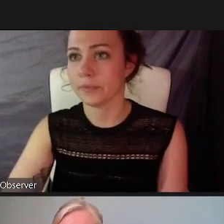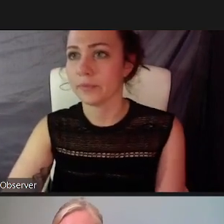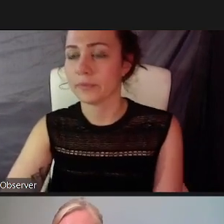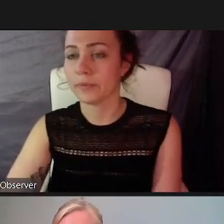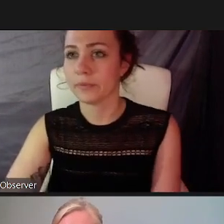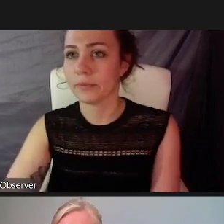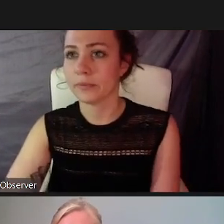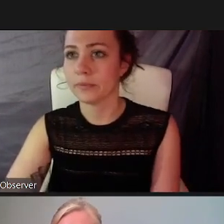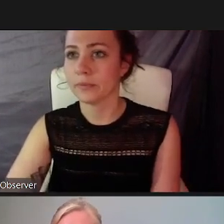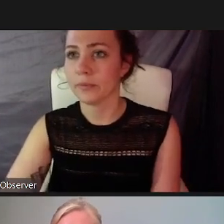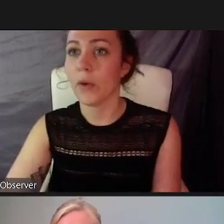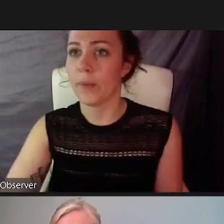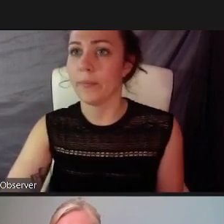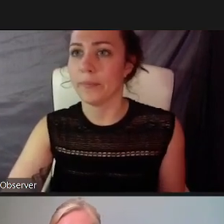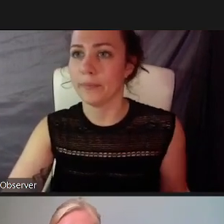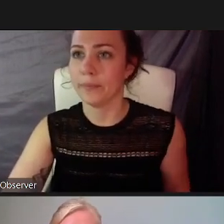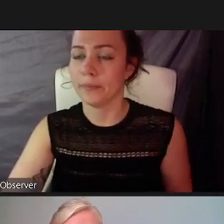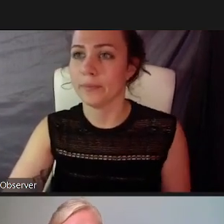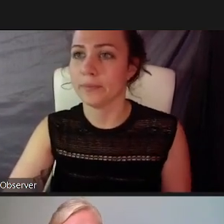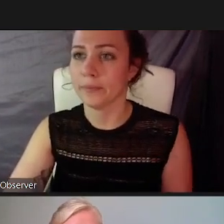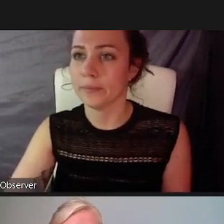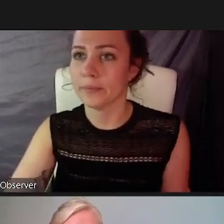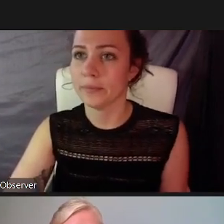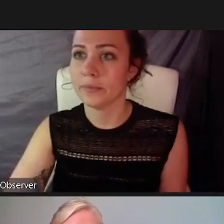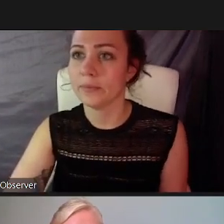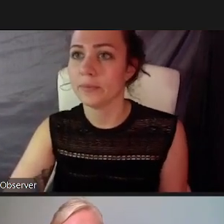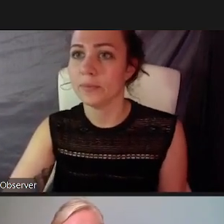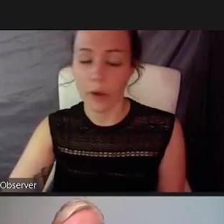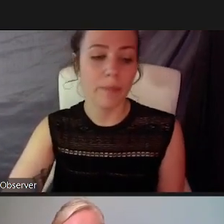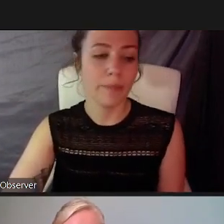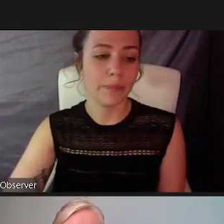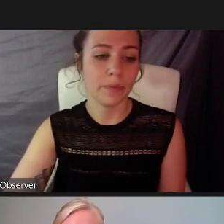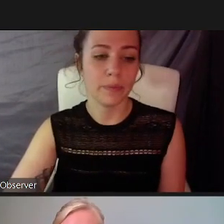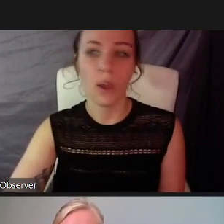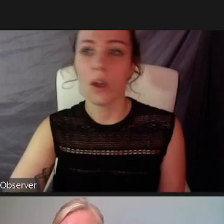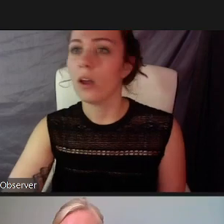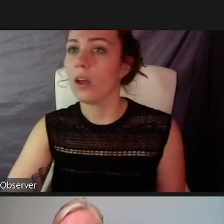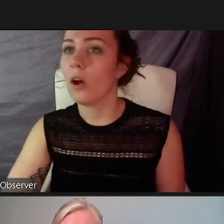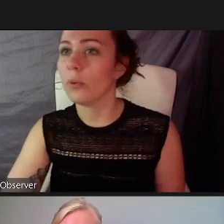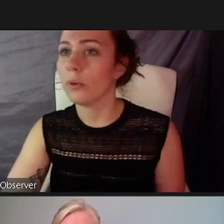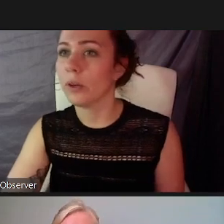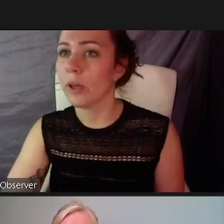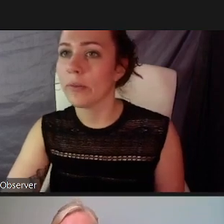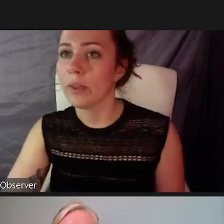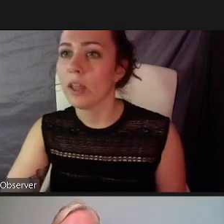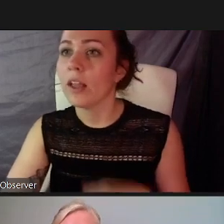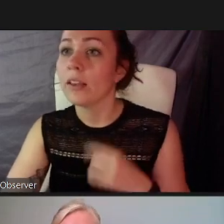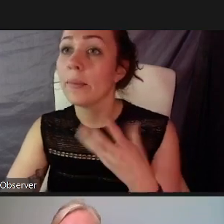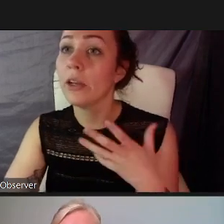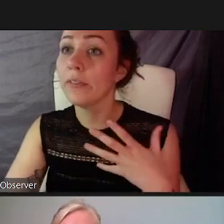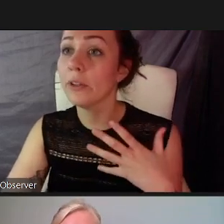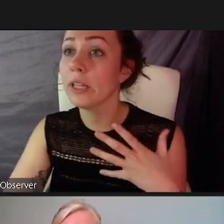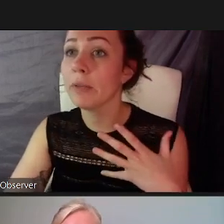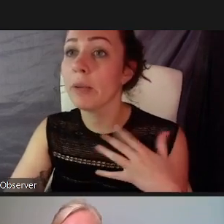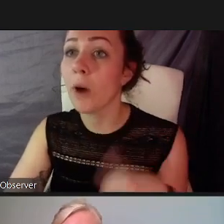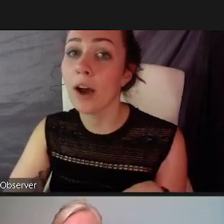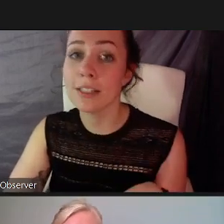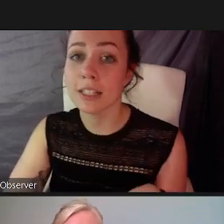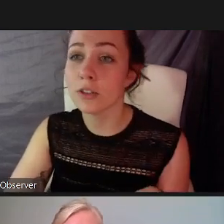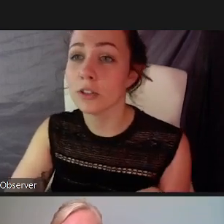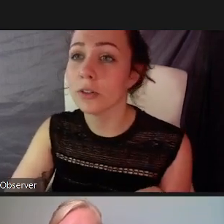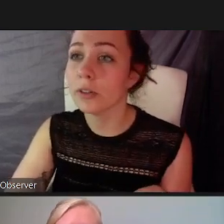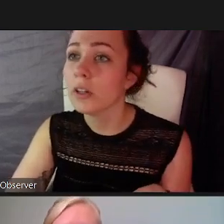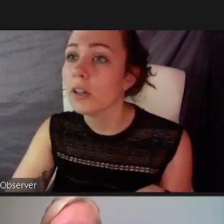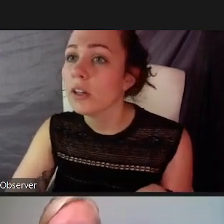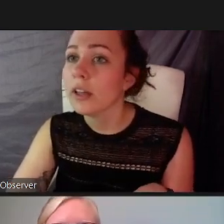stay on mute. So. Okay. But yeah, I'm ready when you are. Okay. Oh, really quick. Let me know if you need me to pause